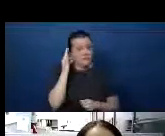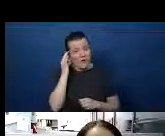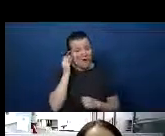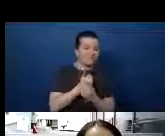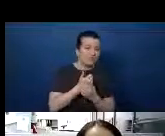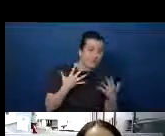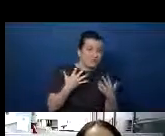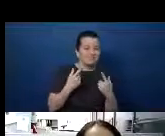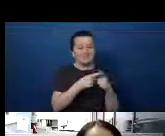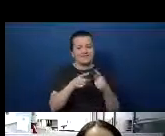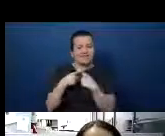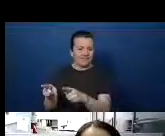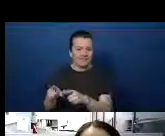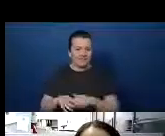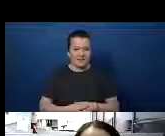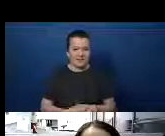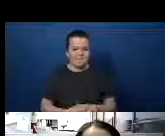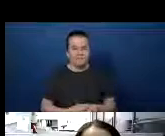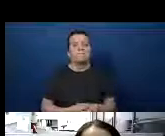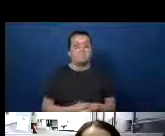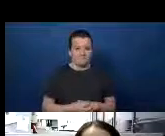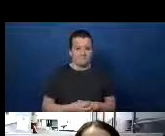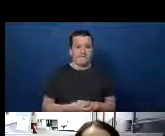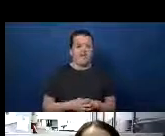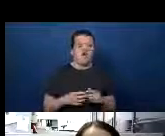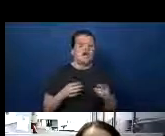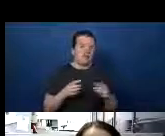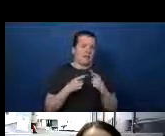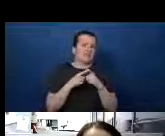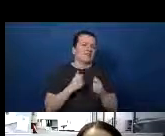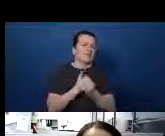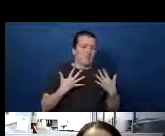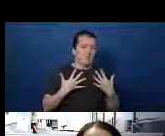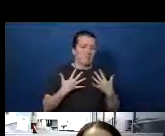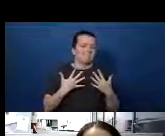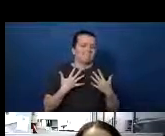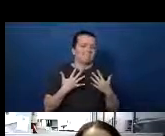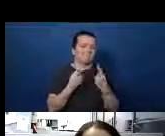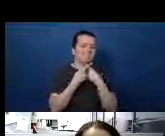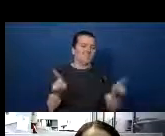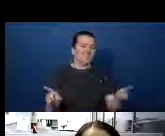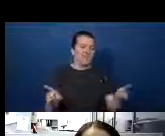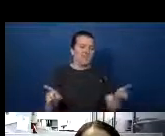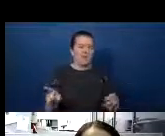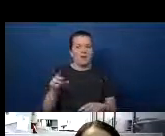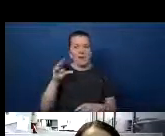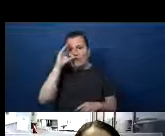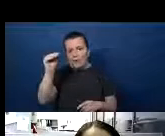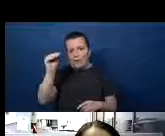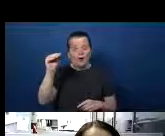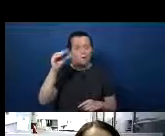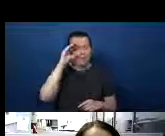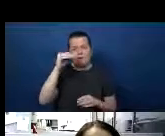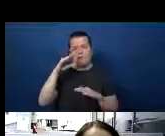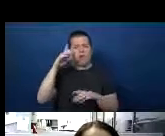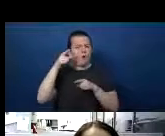palsy mentioned that gender definitely makes a difference. There have always been more boys than girls who bully me. When I